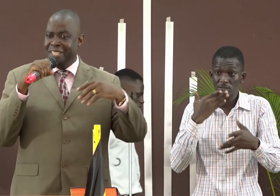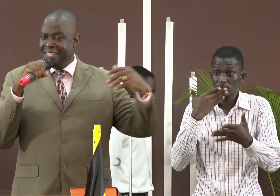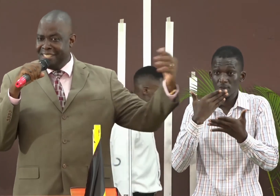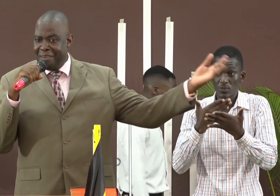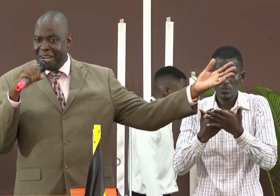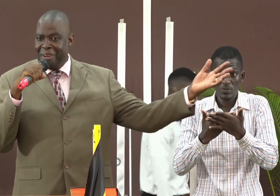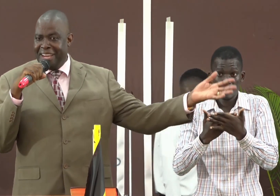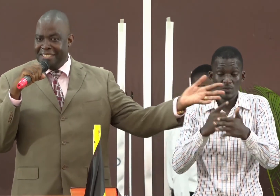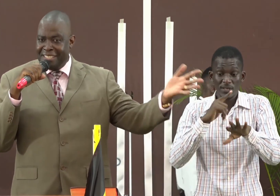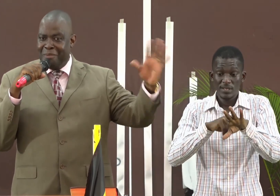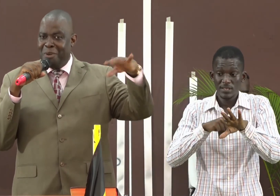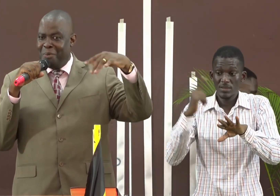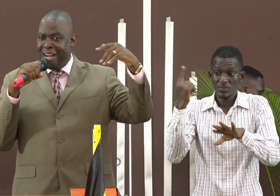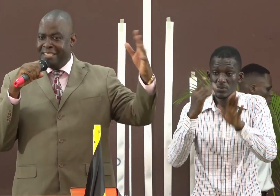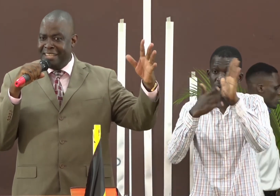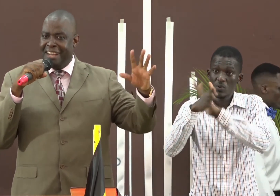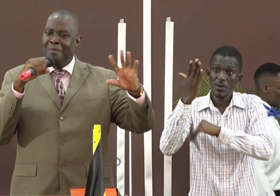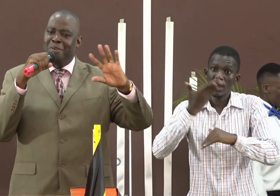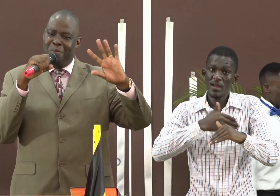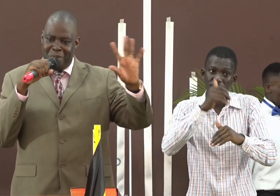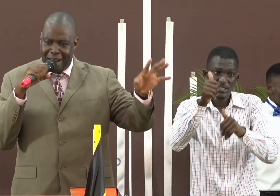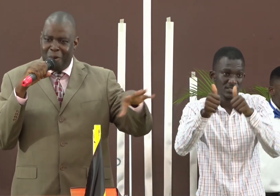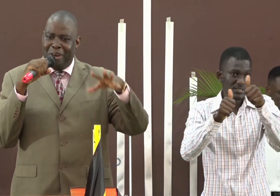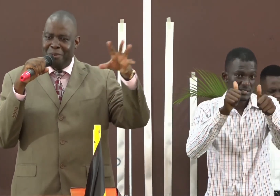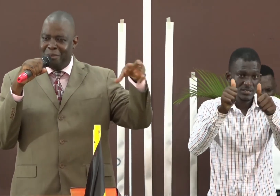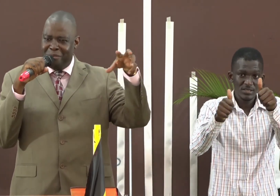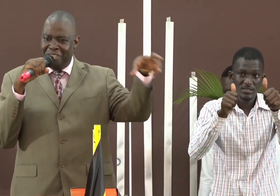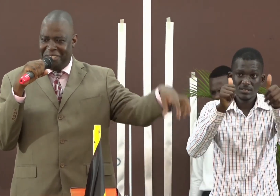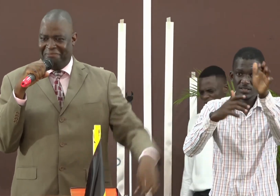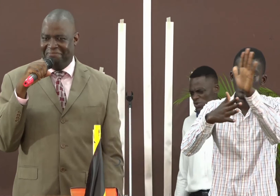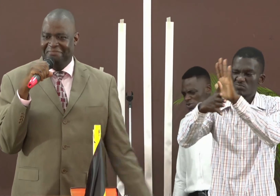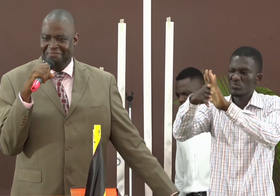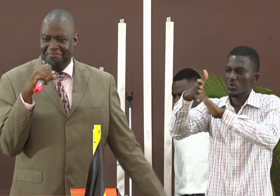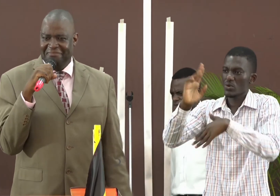purpose. Such that when